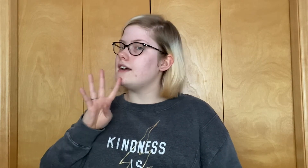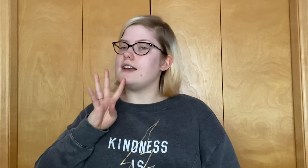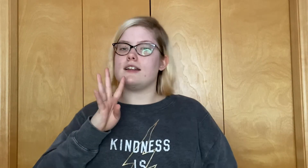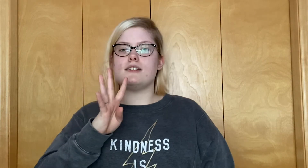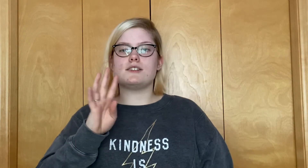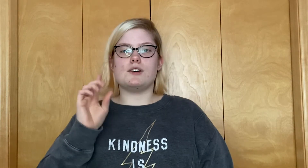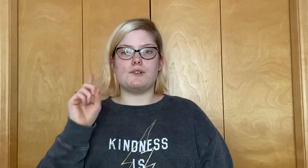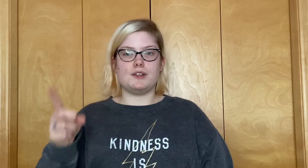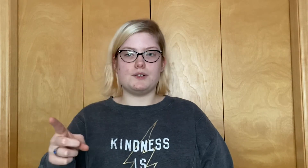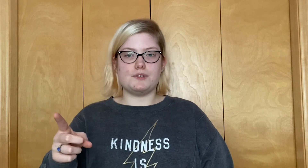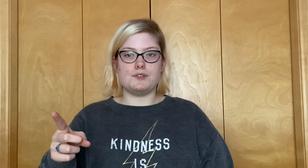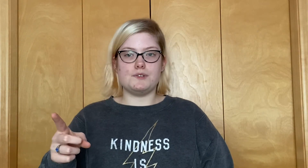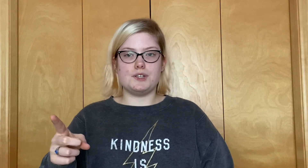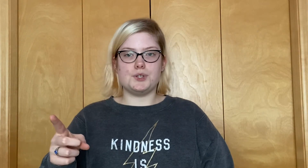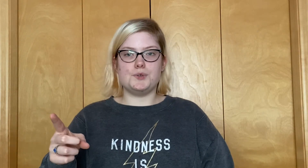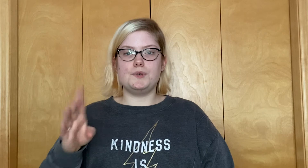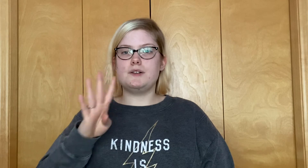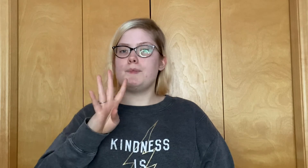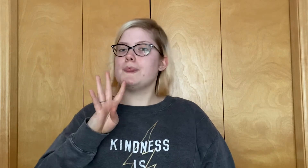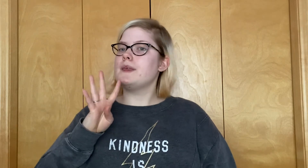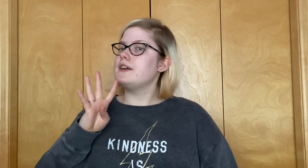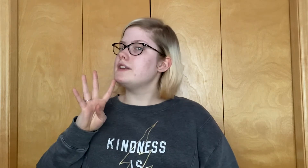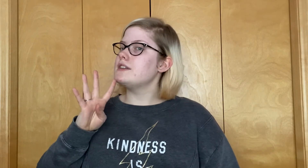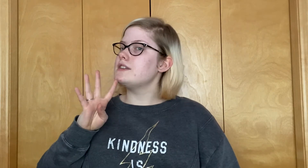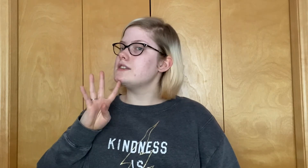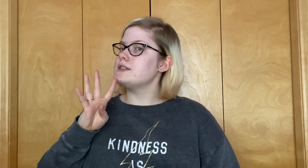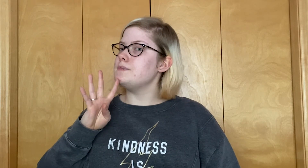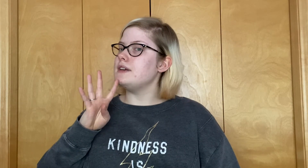And so do you speak